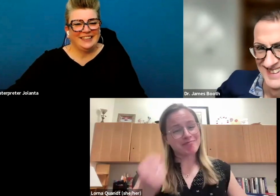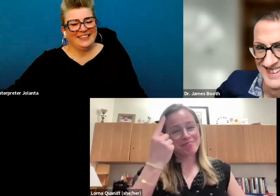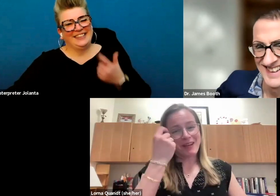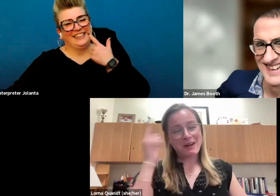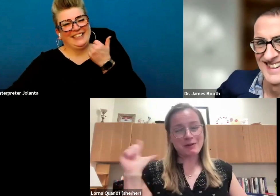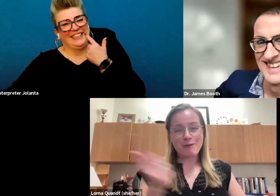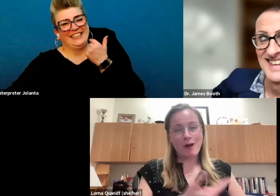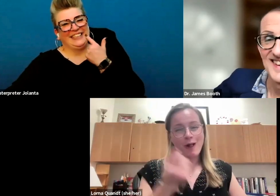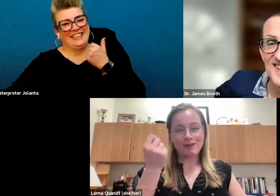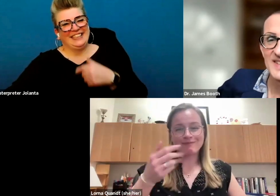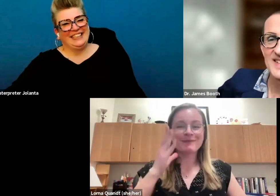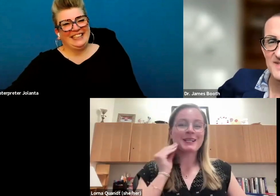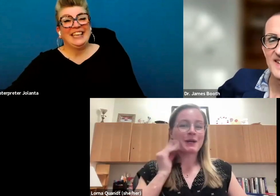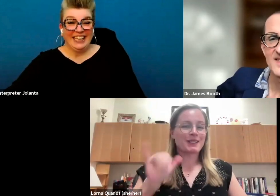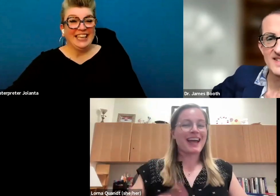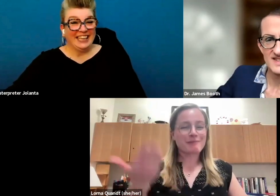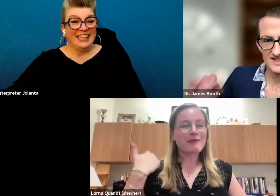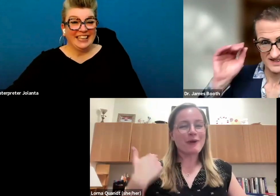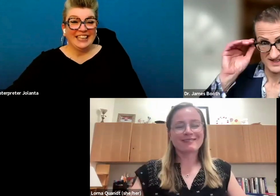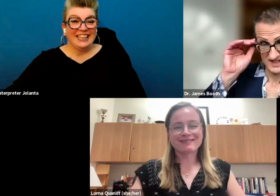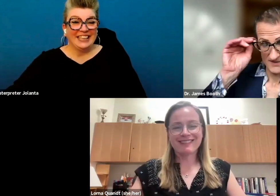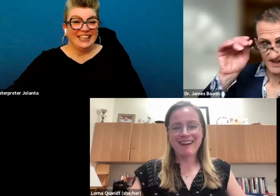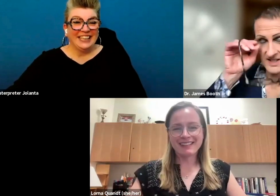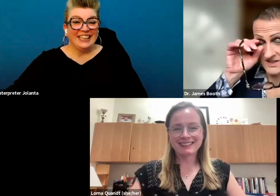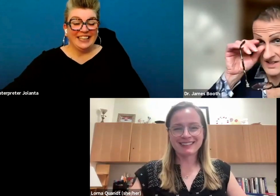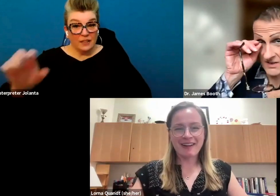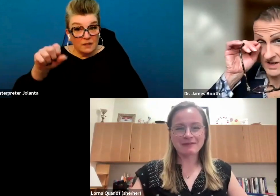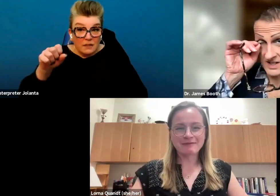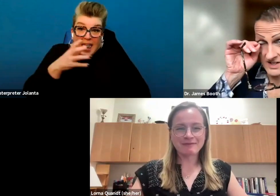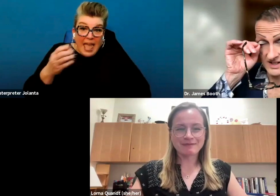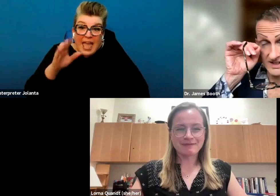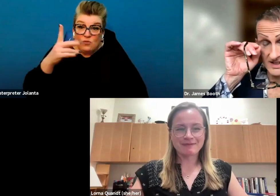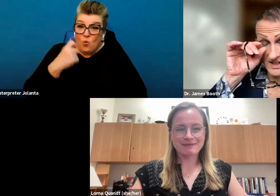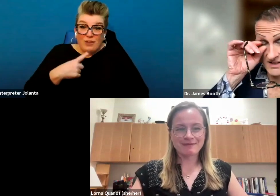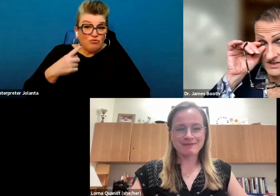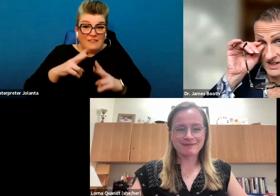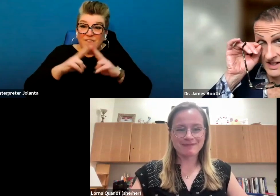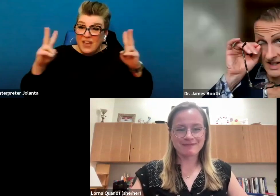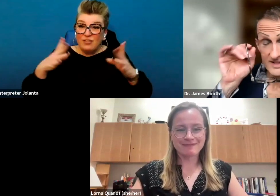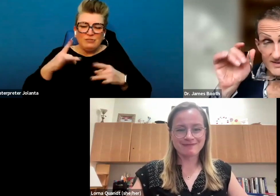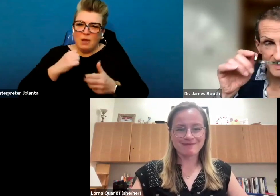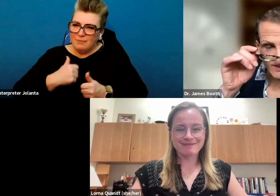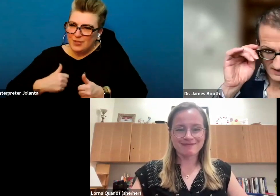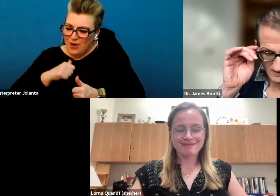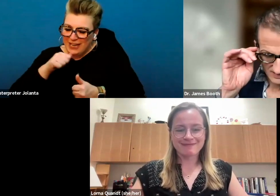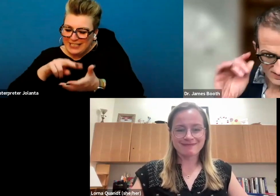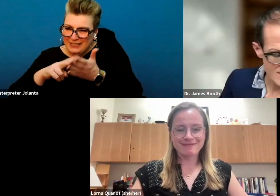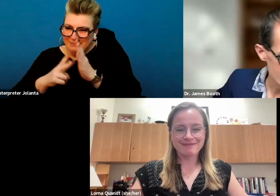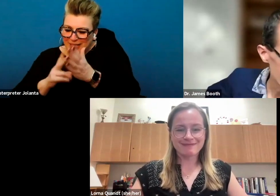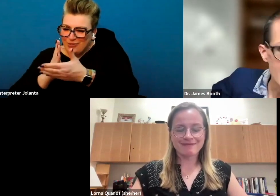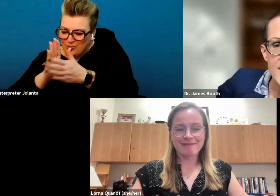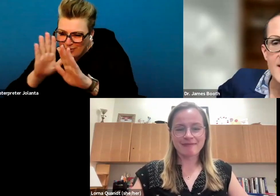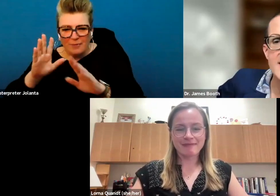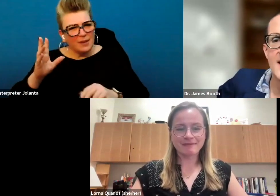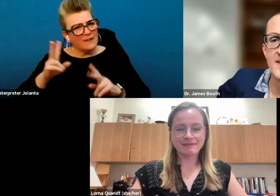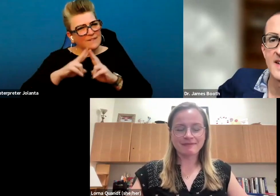on. yeah, no, but We all understand that. it's a very We've all interesting experienced that question. before. Oh, sorry. It's a very interesting question because